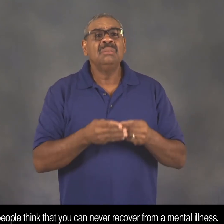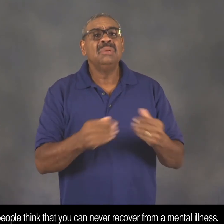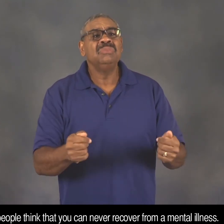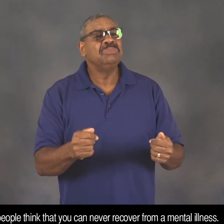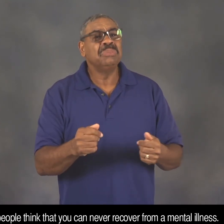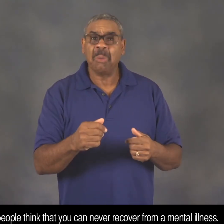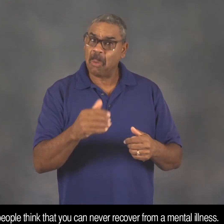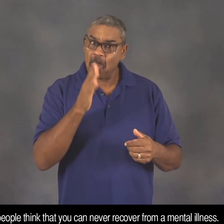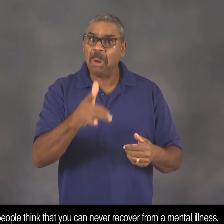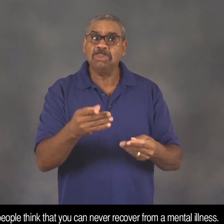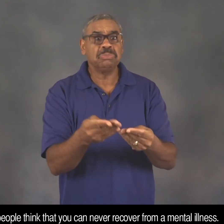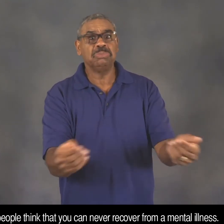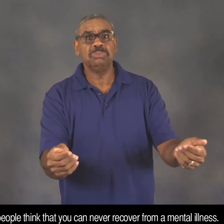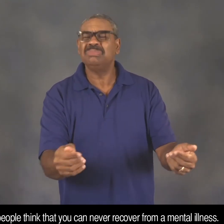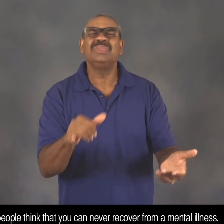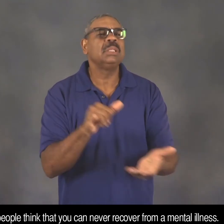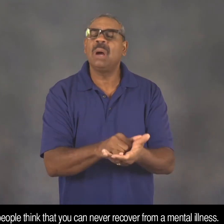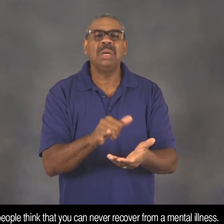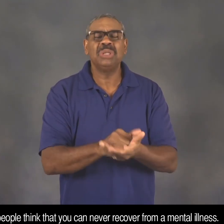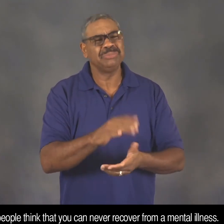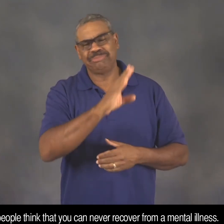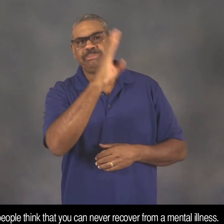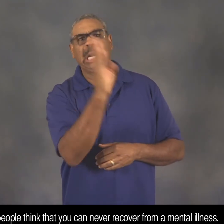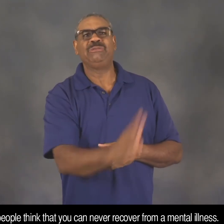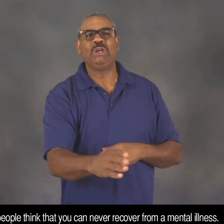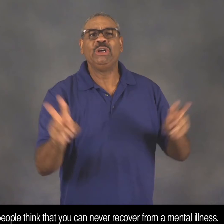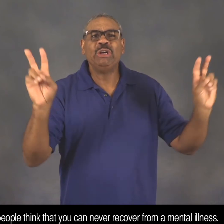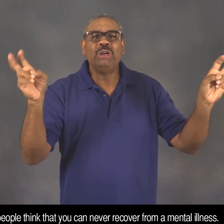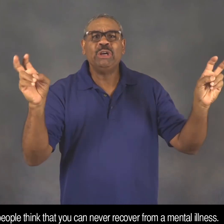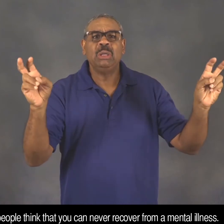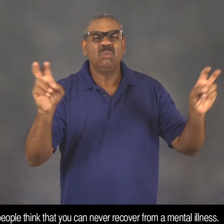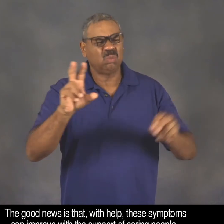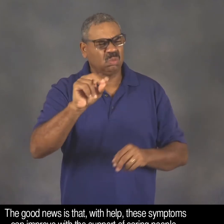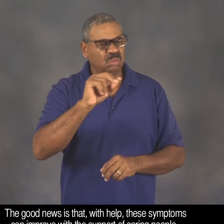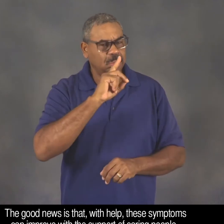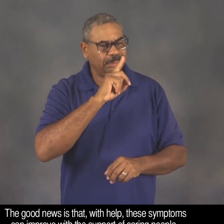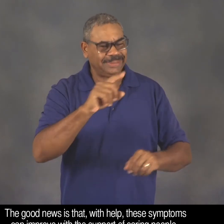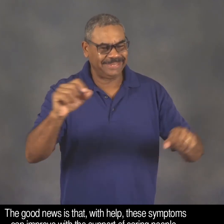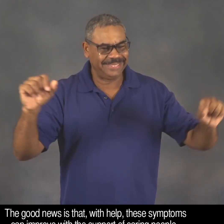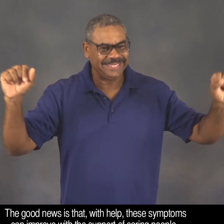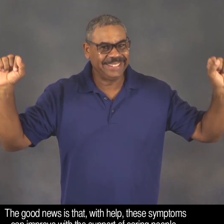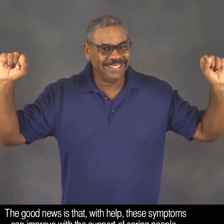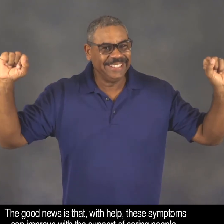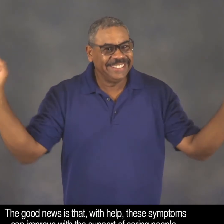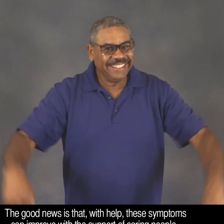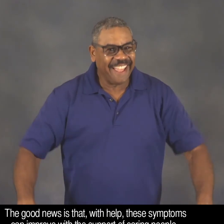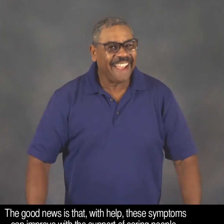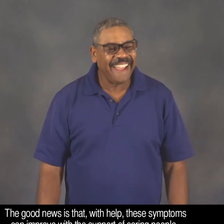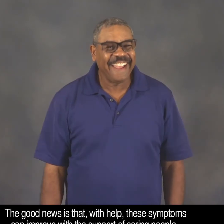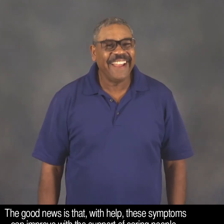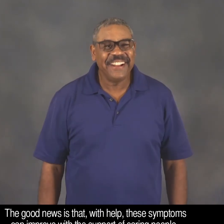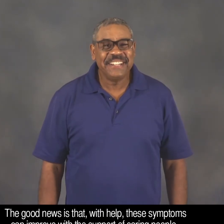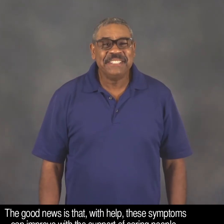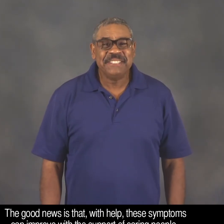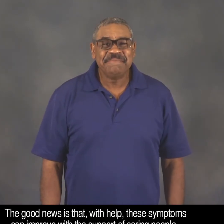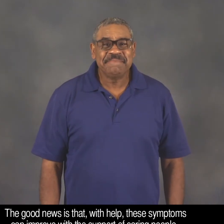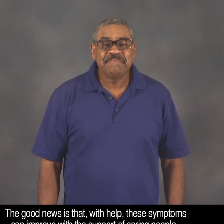Some people think that you can never recover from a mental illness. The good news is that, with help,